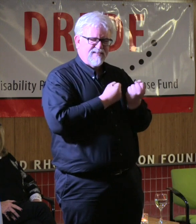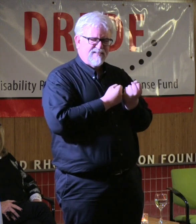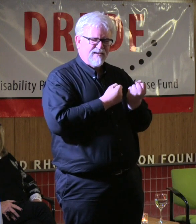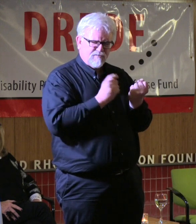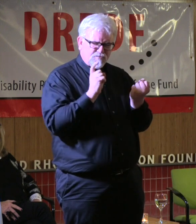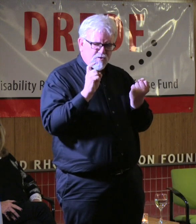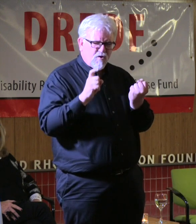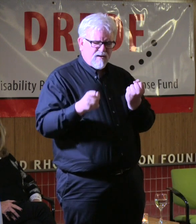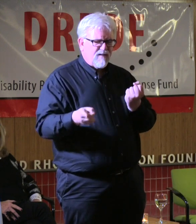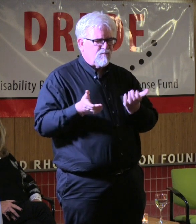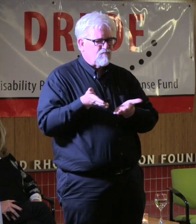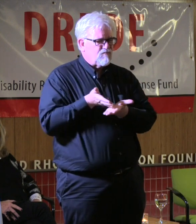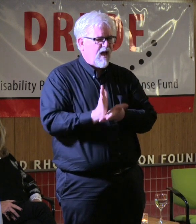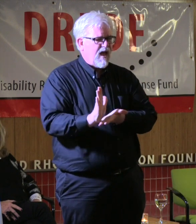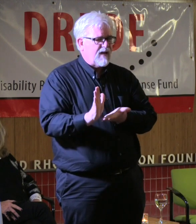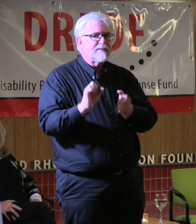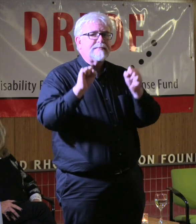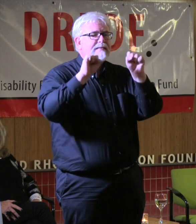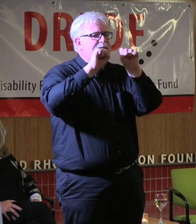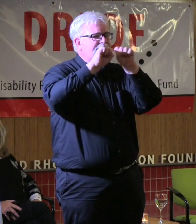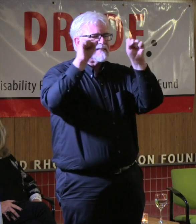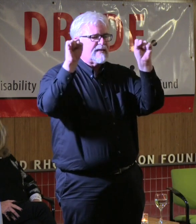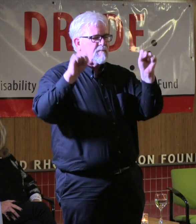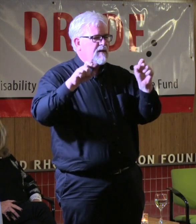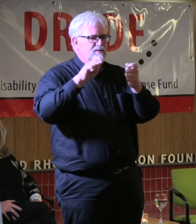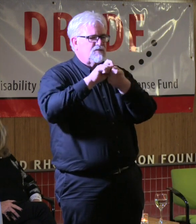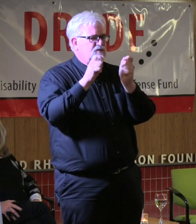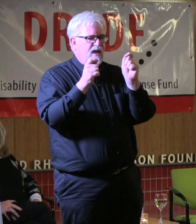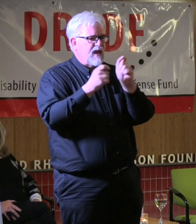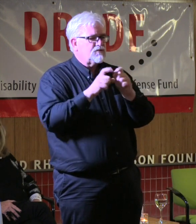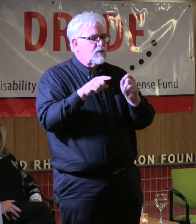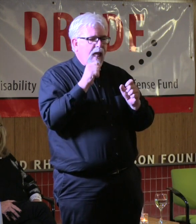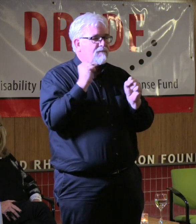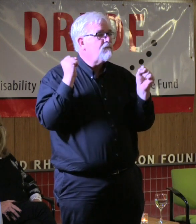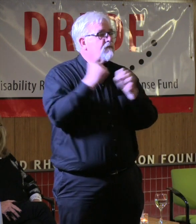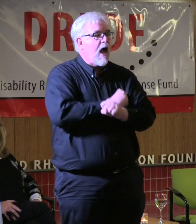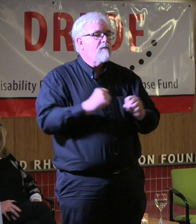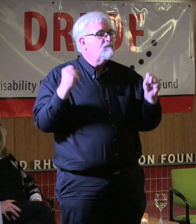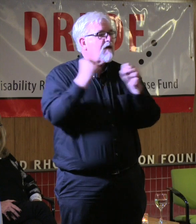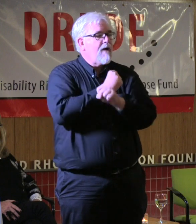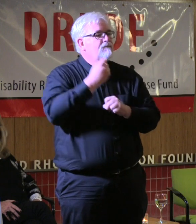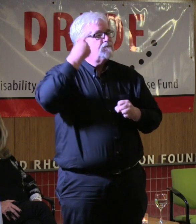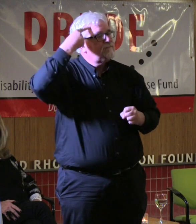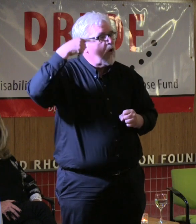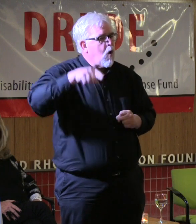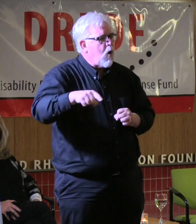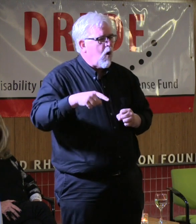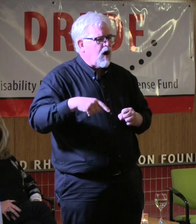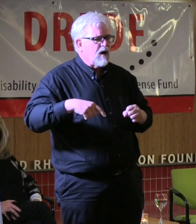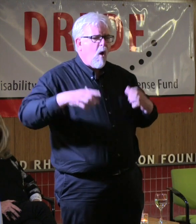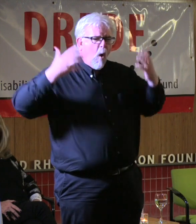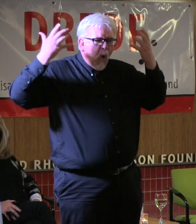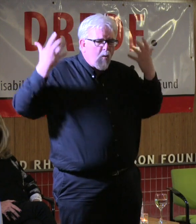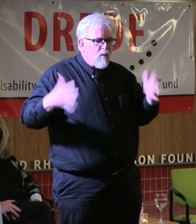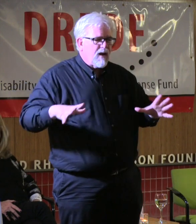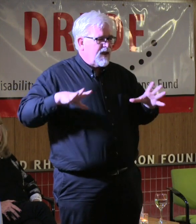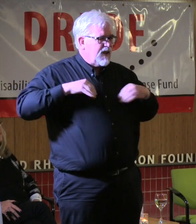advocacy? The system needs to change. It needs to change so that you don't have to